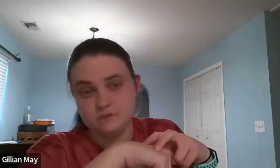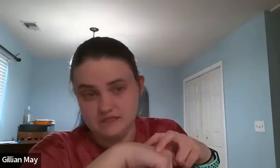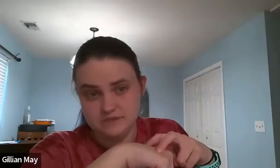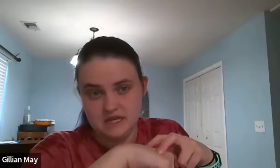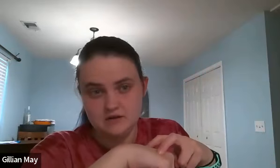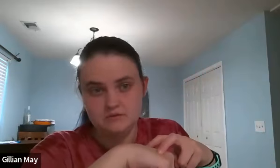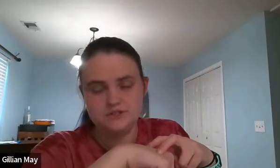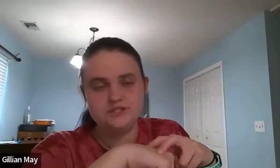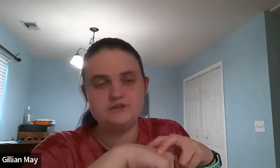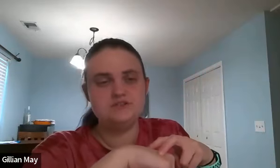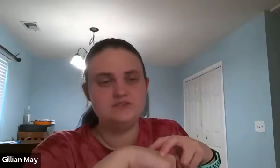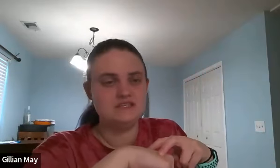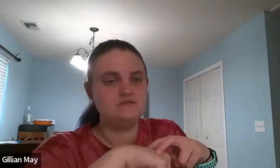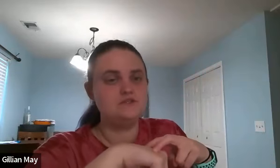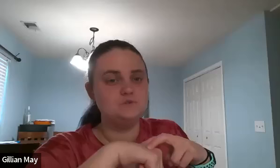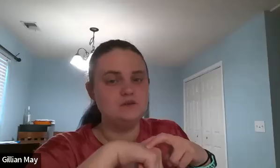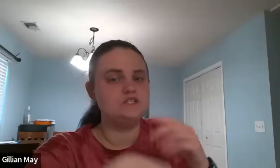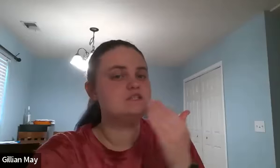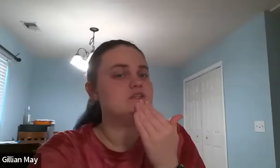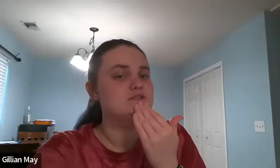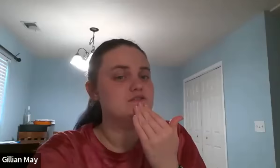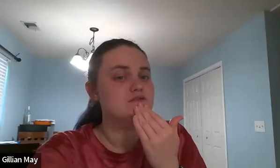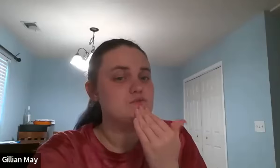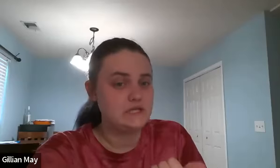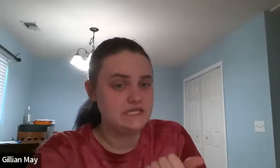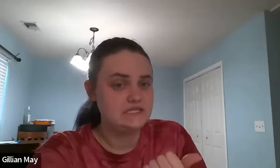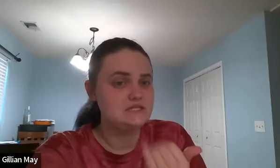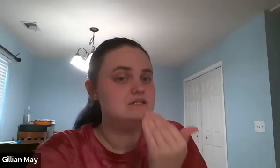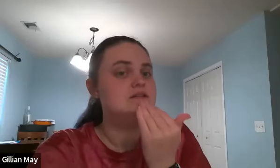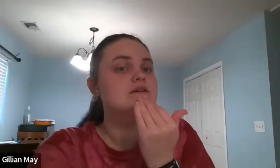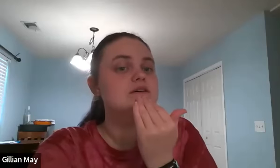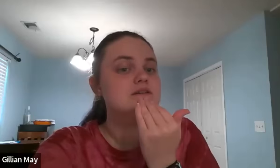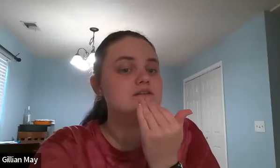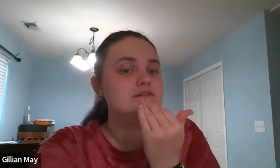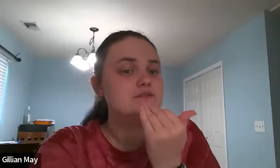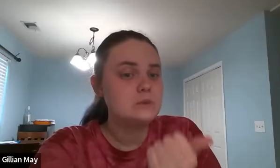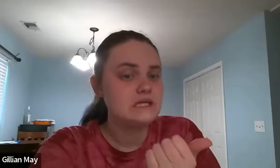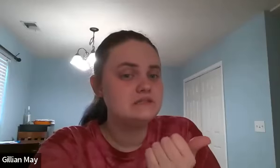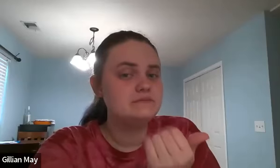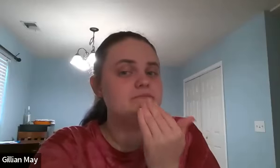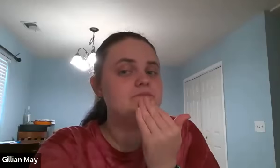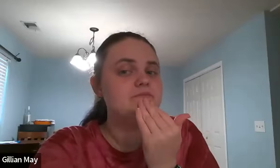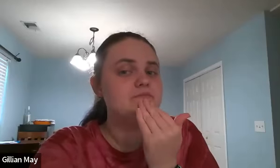sweet potato, what you do is you do the sign for sweet, which is sweet. Sweet